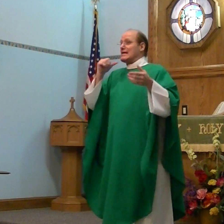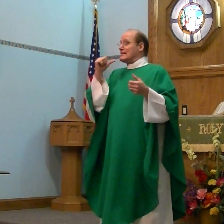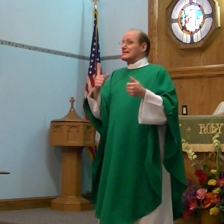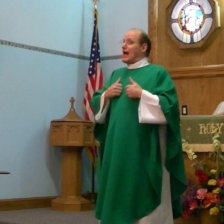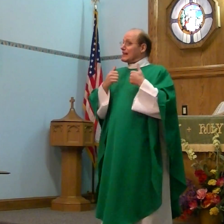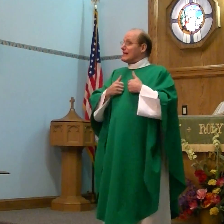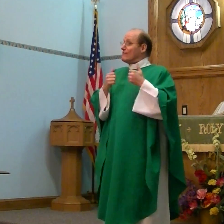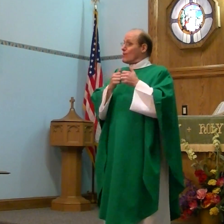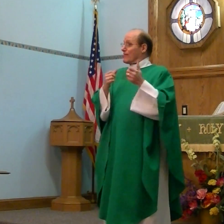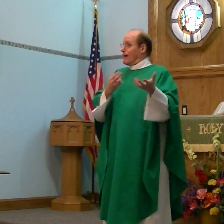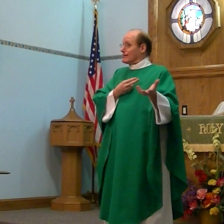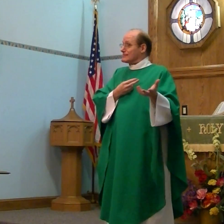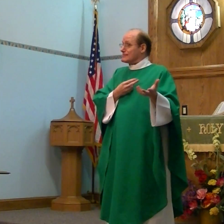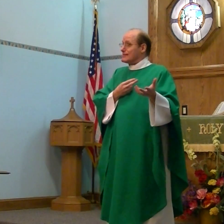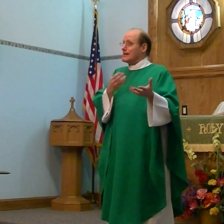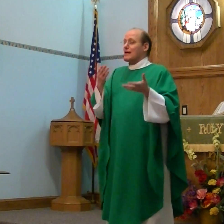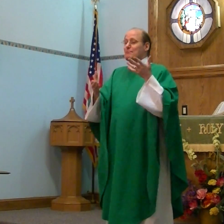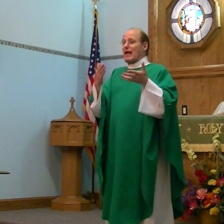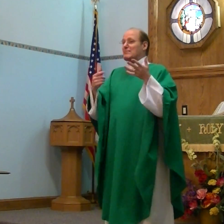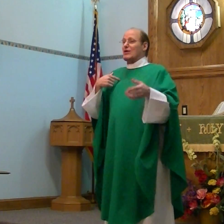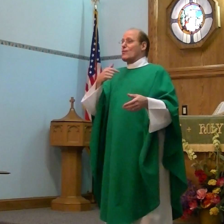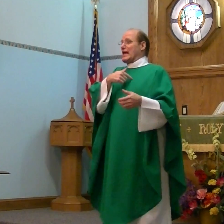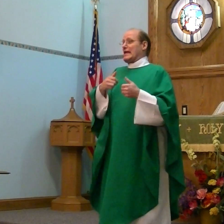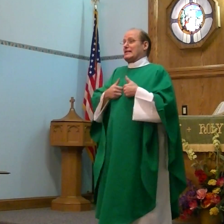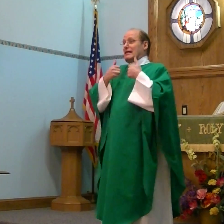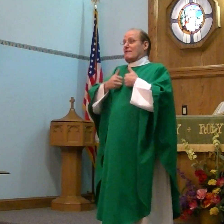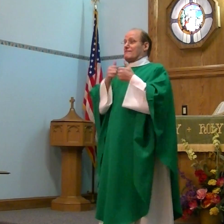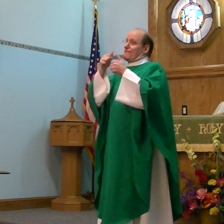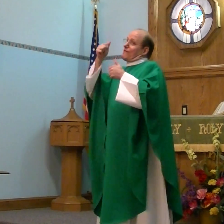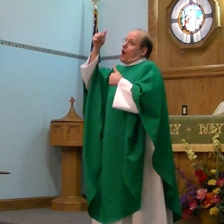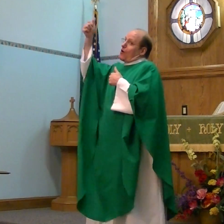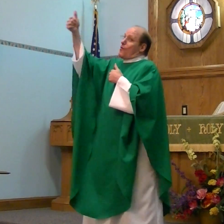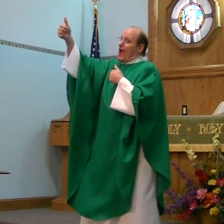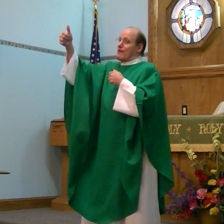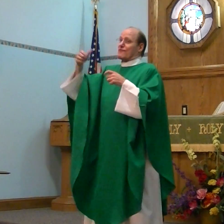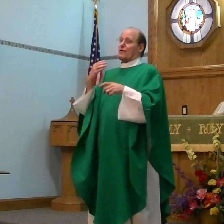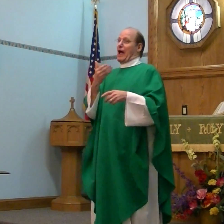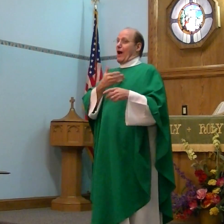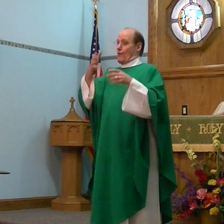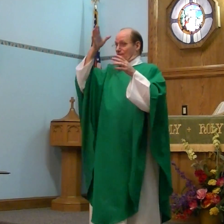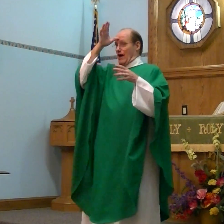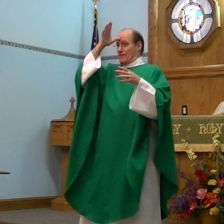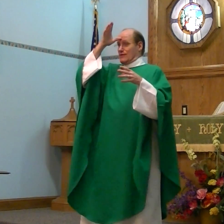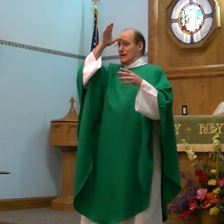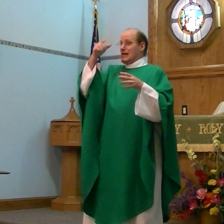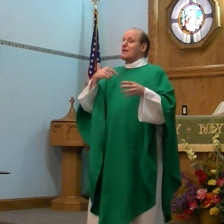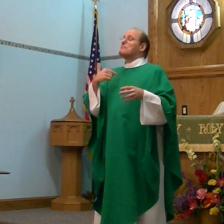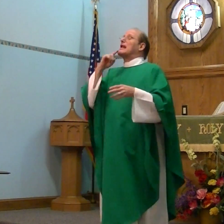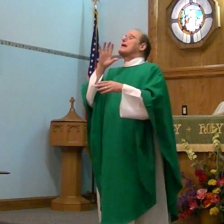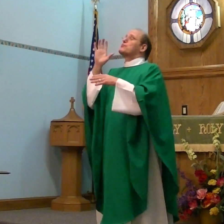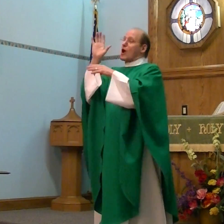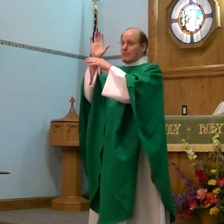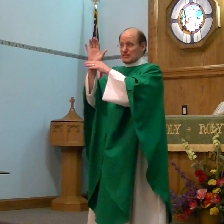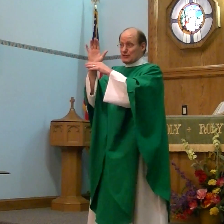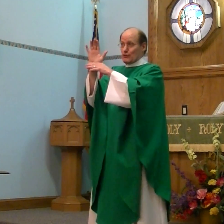he did not live with us. Maybe we live far away from our father, but I promise you,